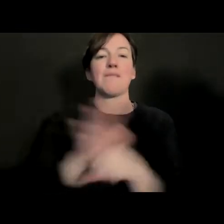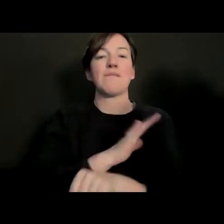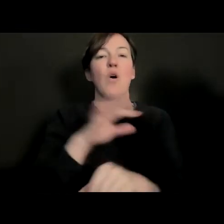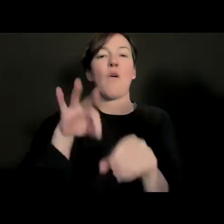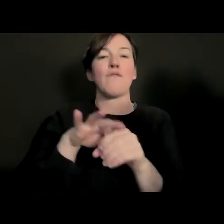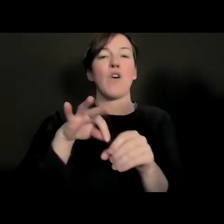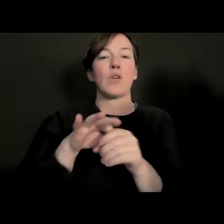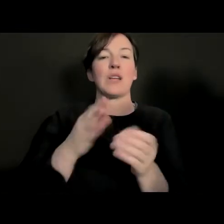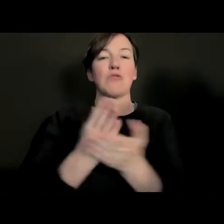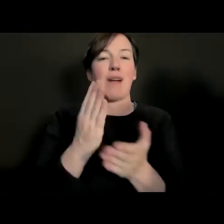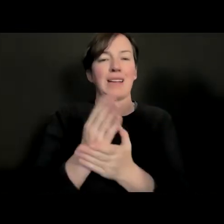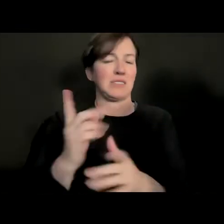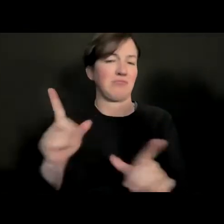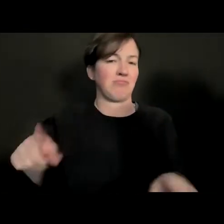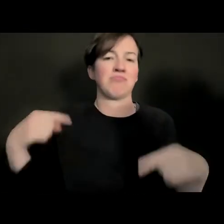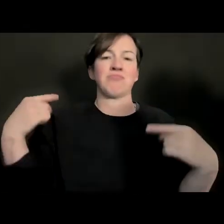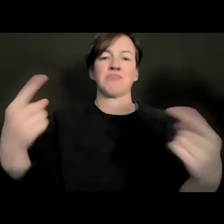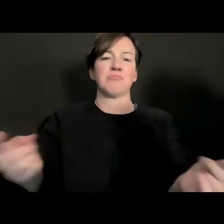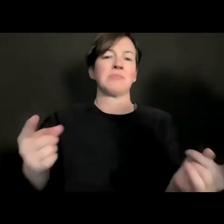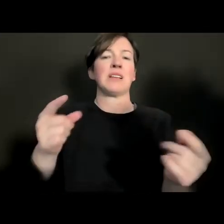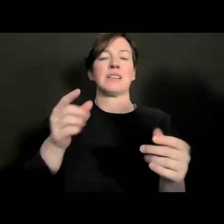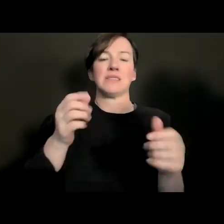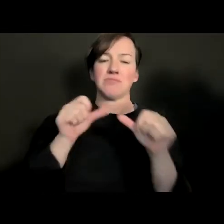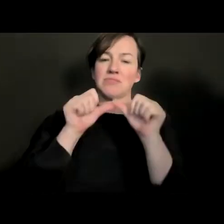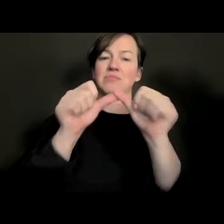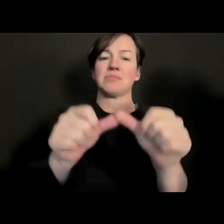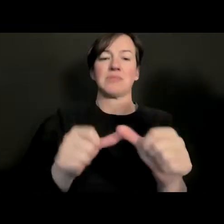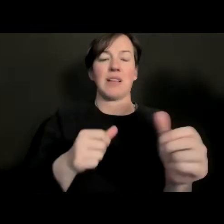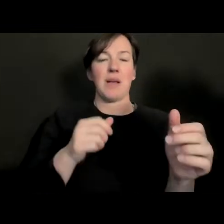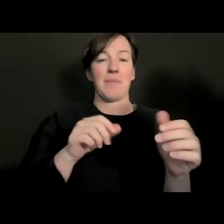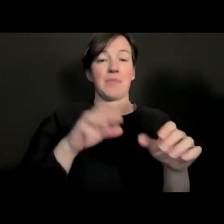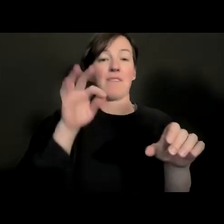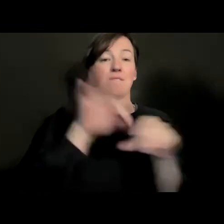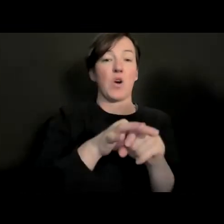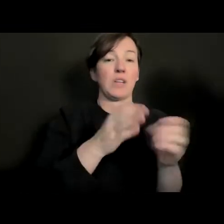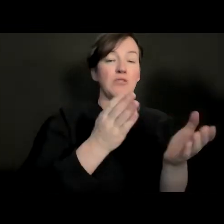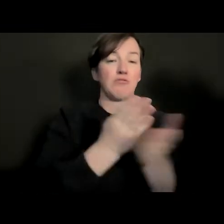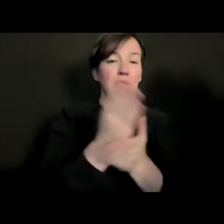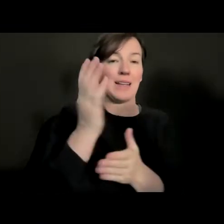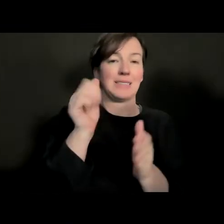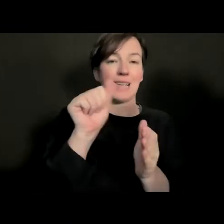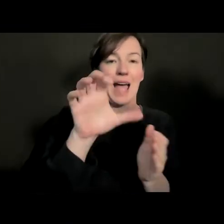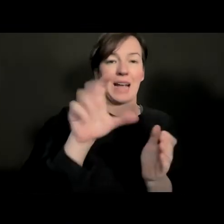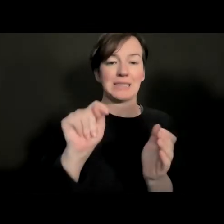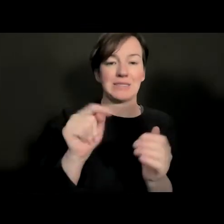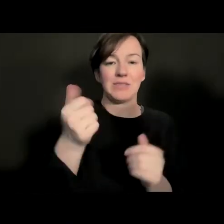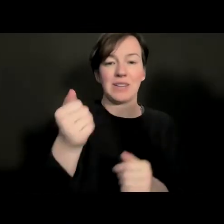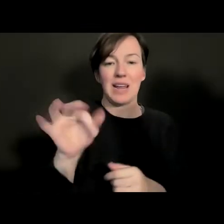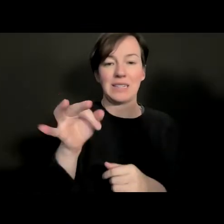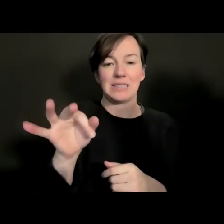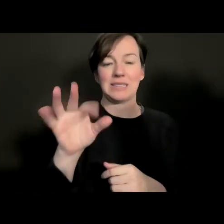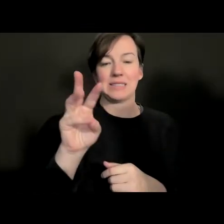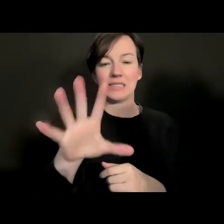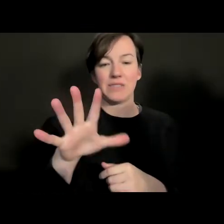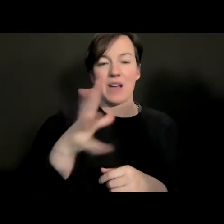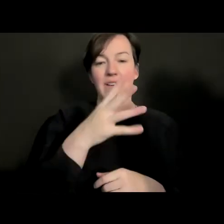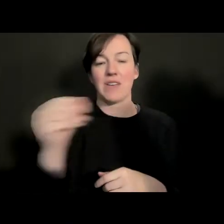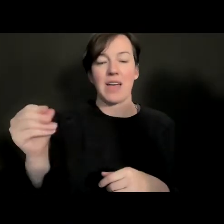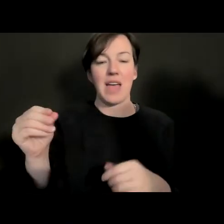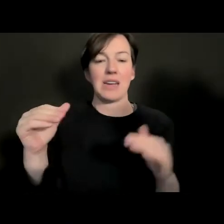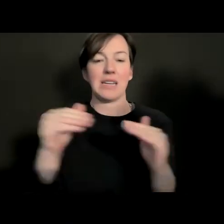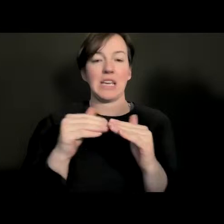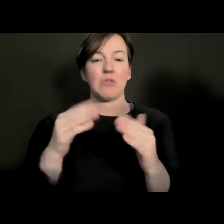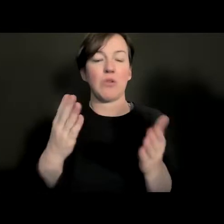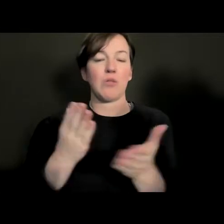to advocate for civil rights, pass the Voting Rights Act of 1965, and work towards securing the Equal Rights